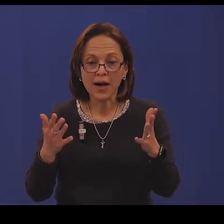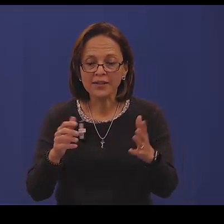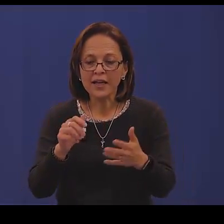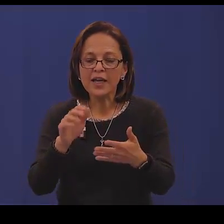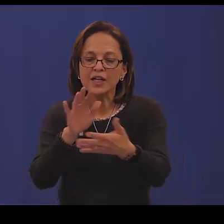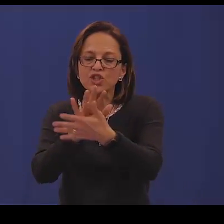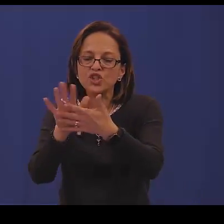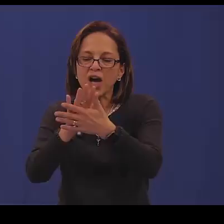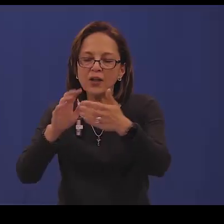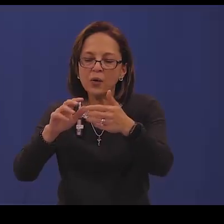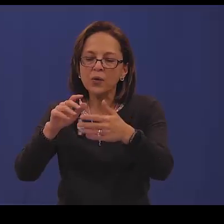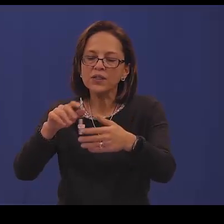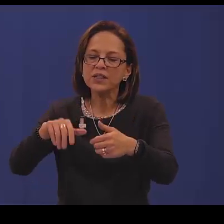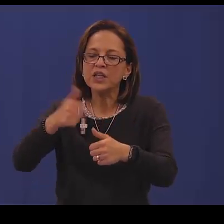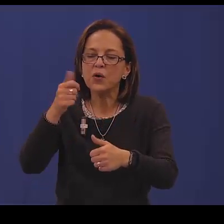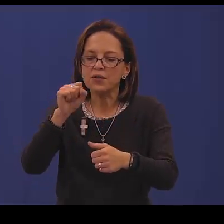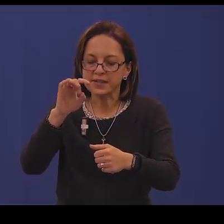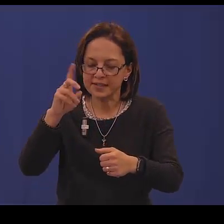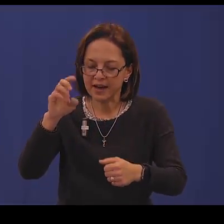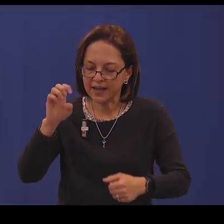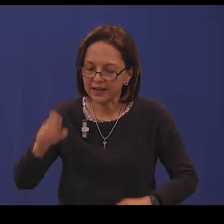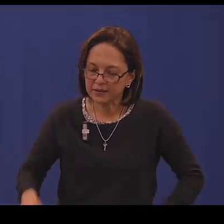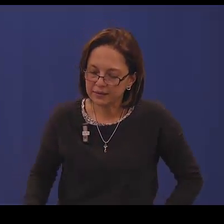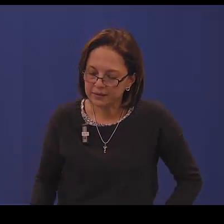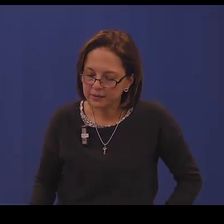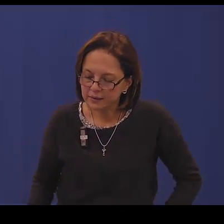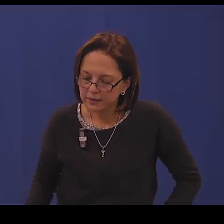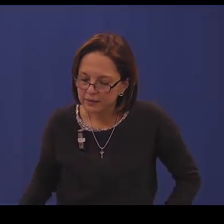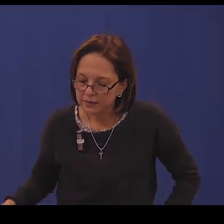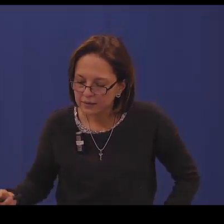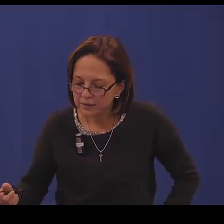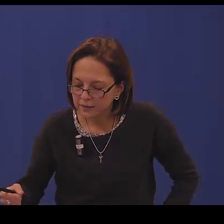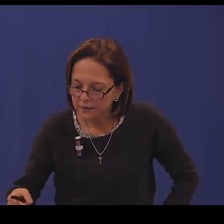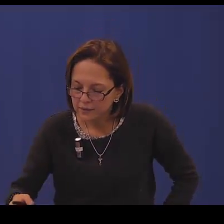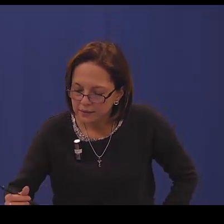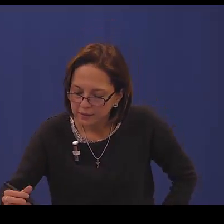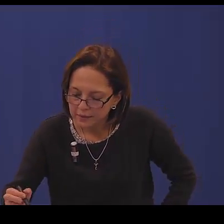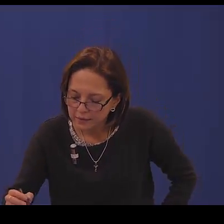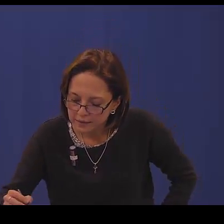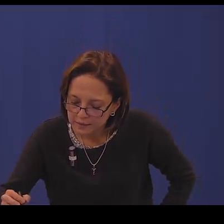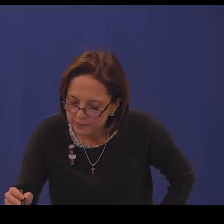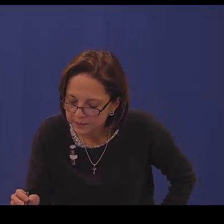Means what? Shadow the other side.